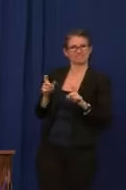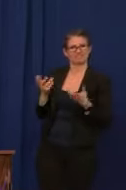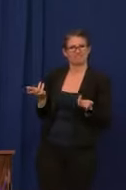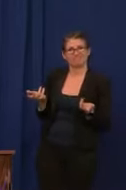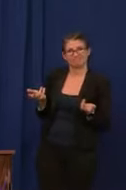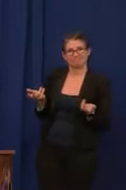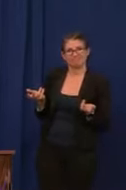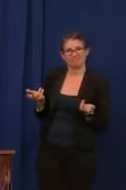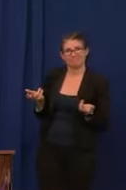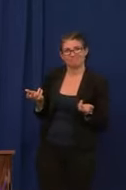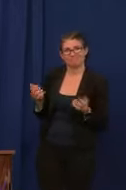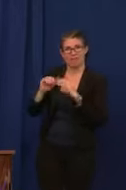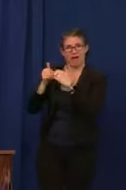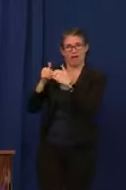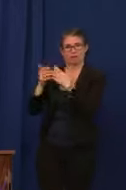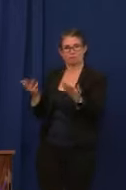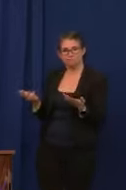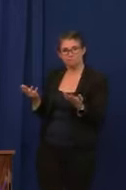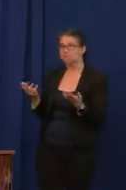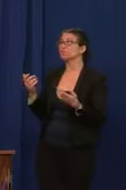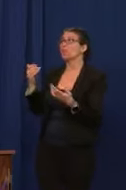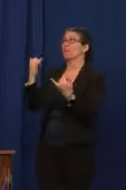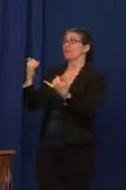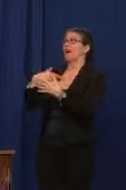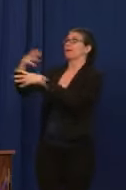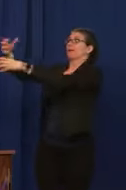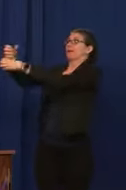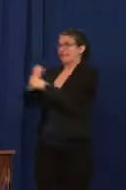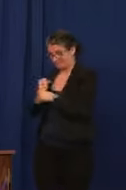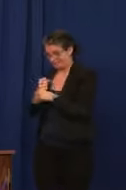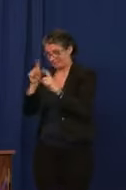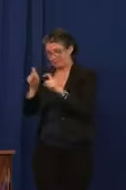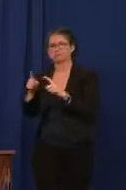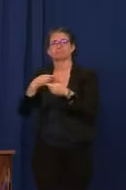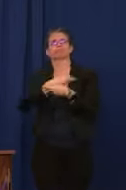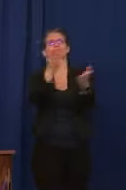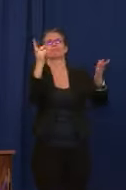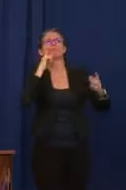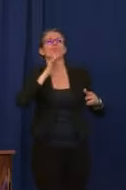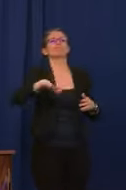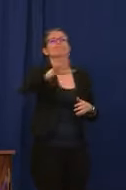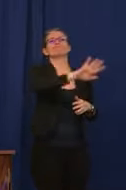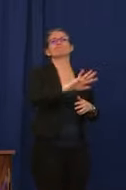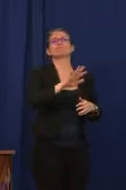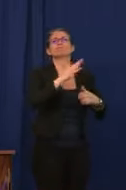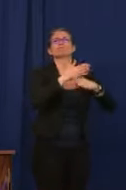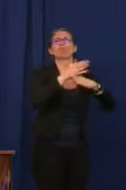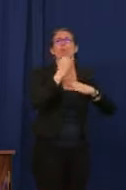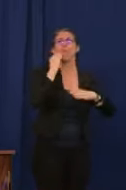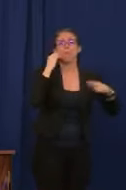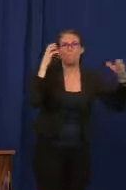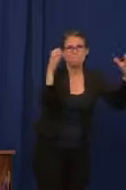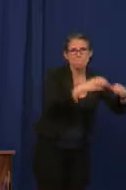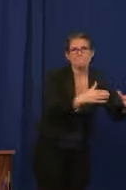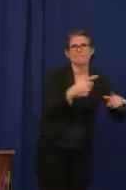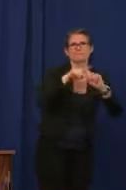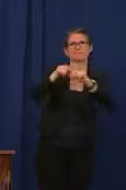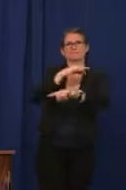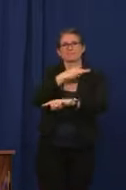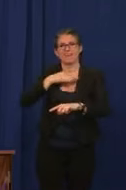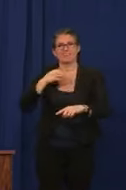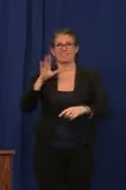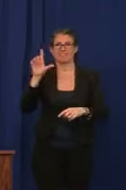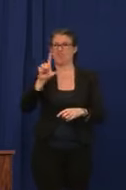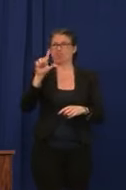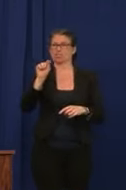healthcare workers and first responders. Those are still high-priority people for testing.